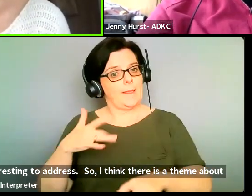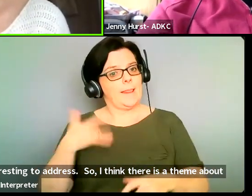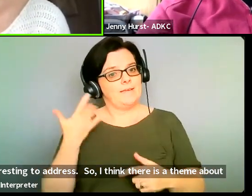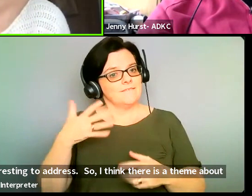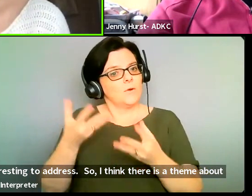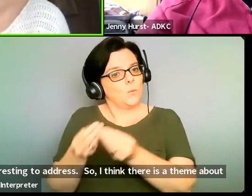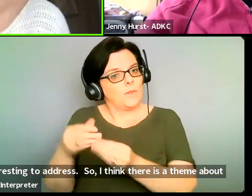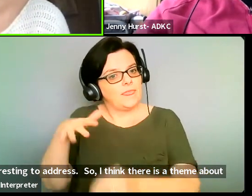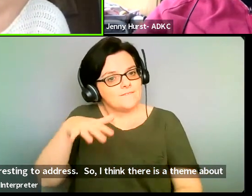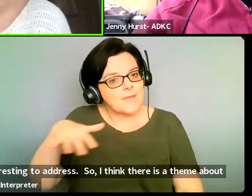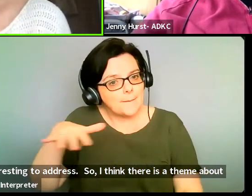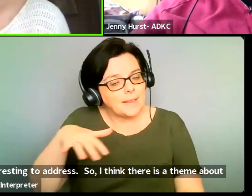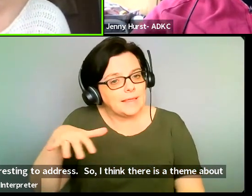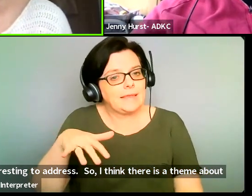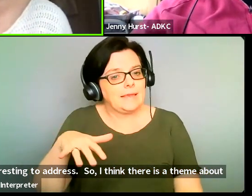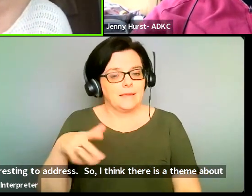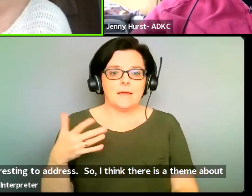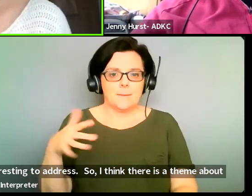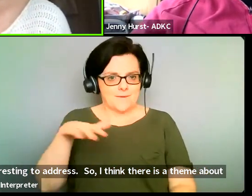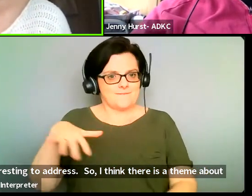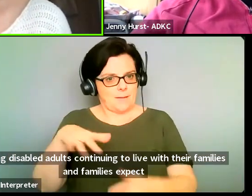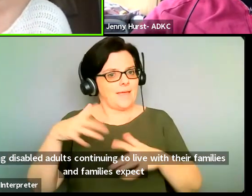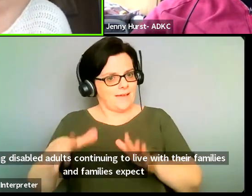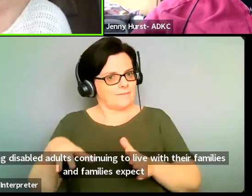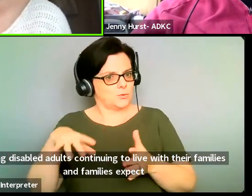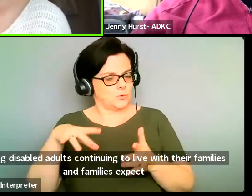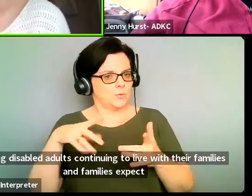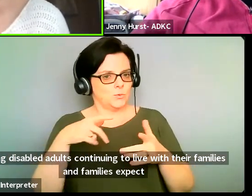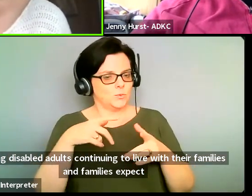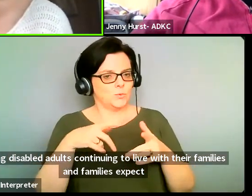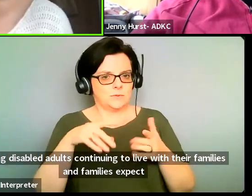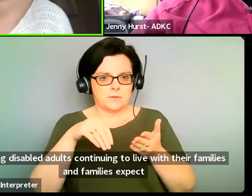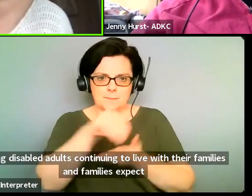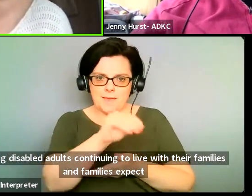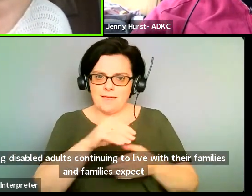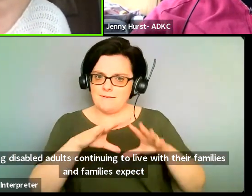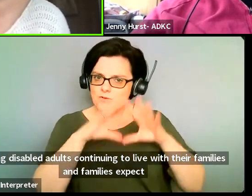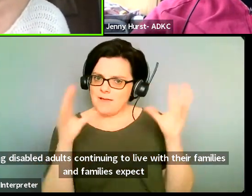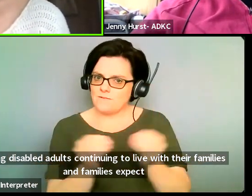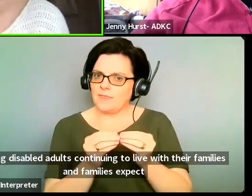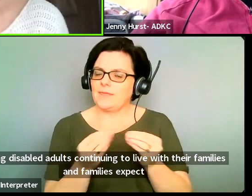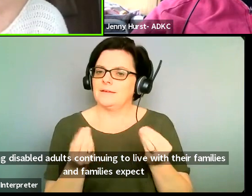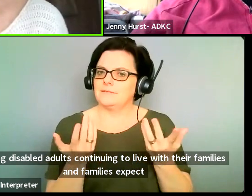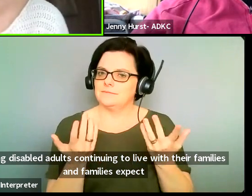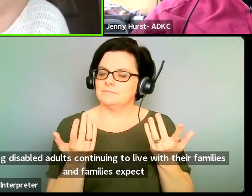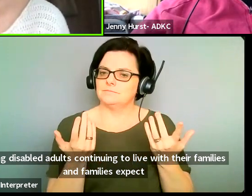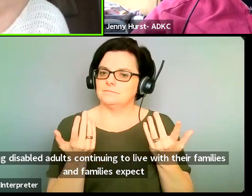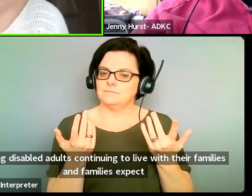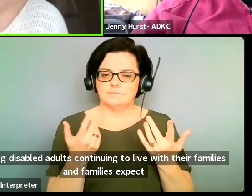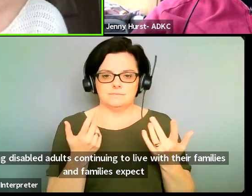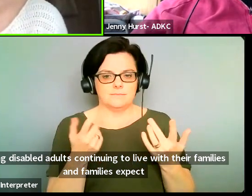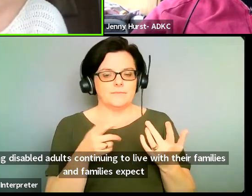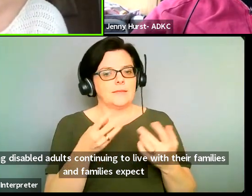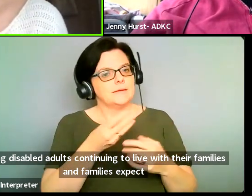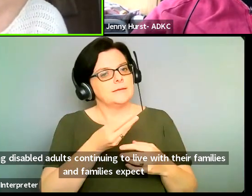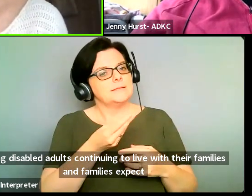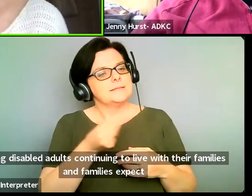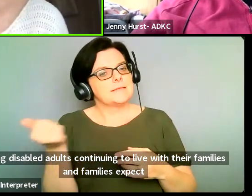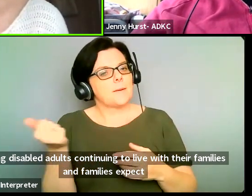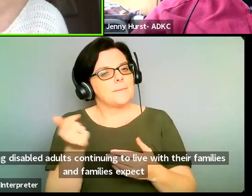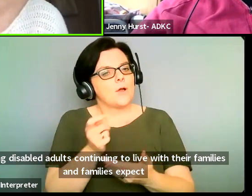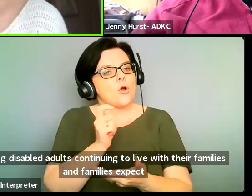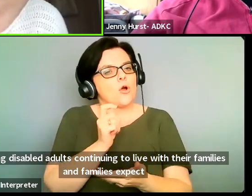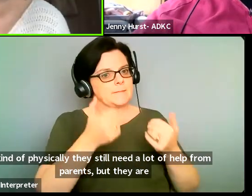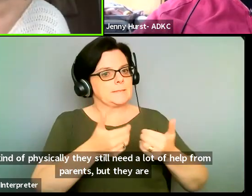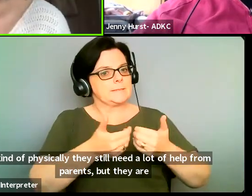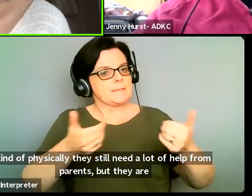families expected to pay for, well, for everything effectively, and some costs are not deducted.